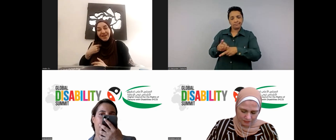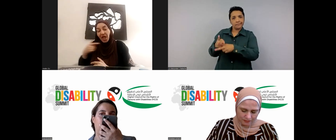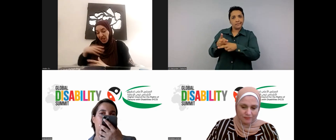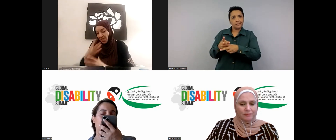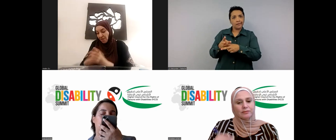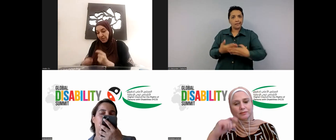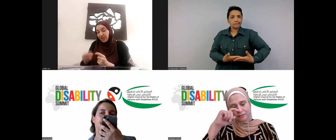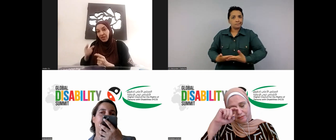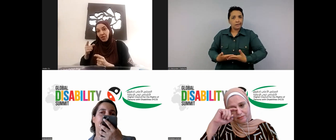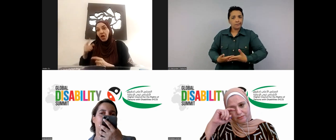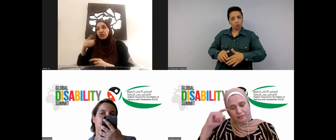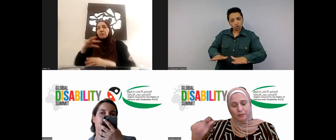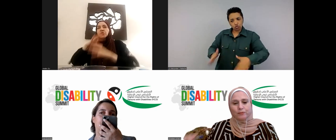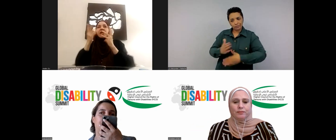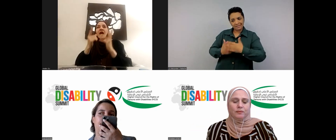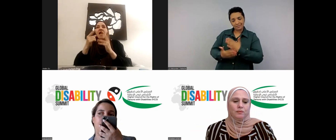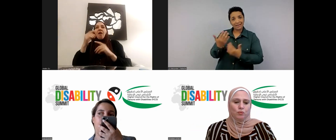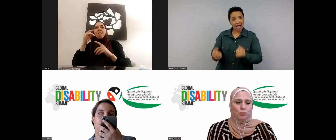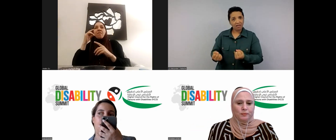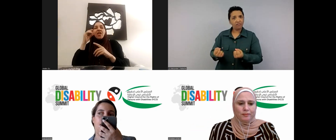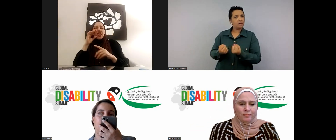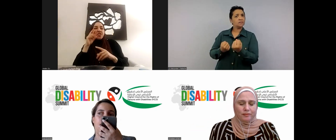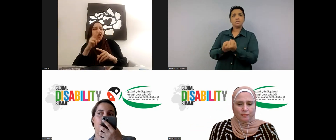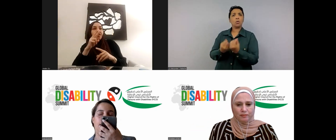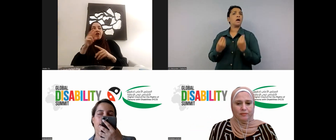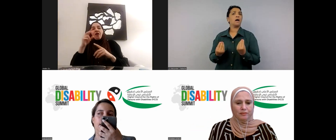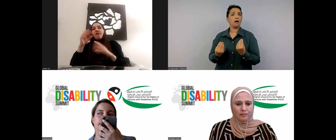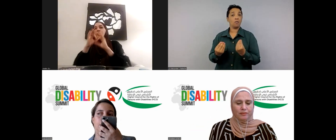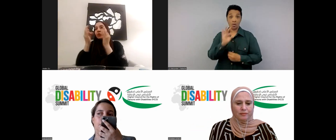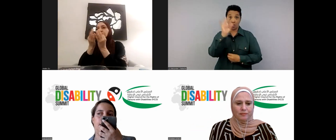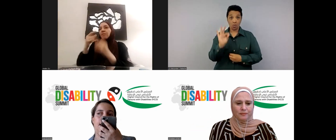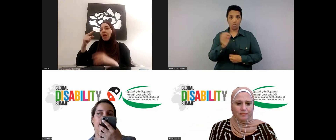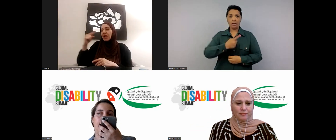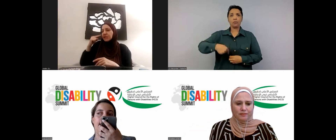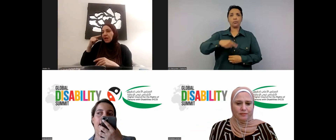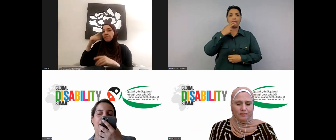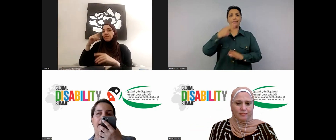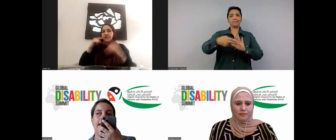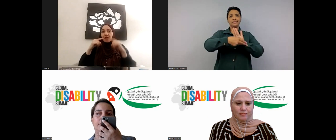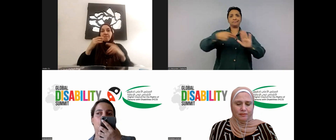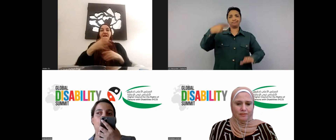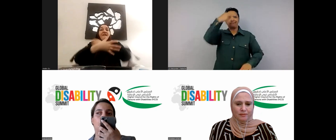disabilities, especially they are suffering from stigma, social stigma,